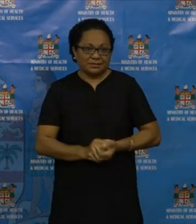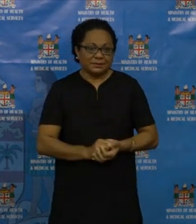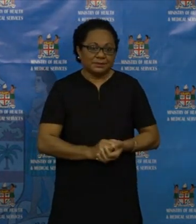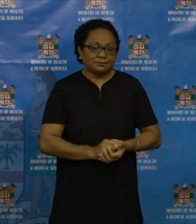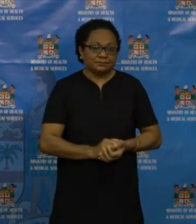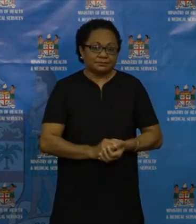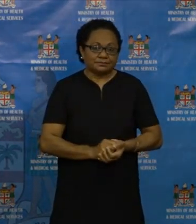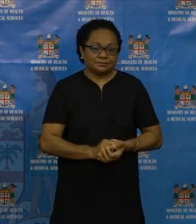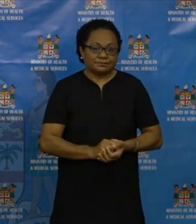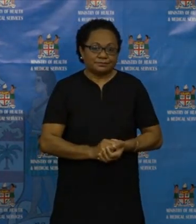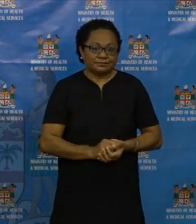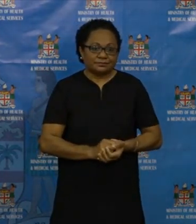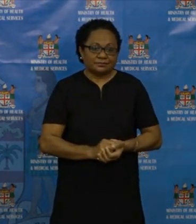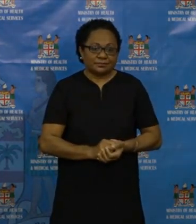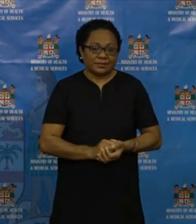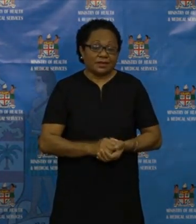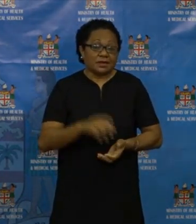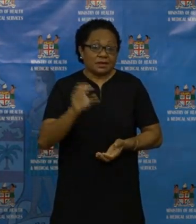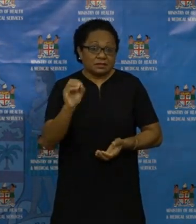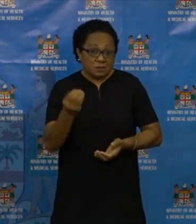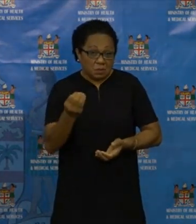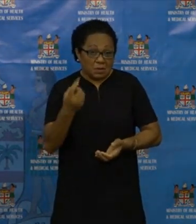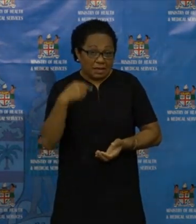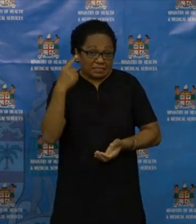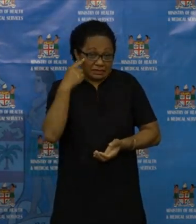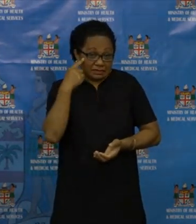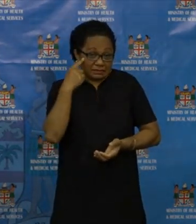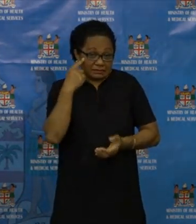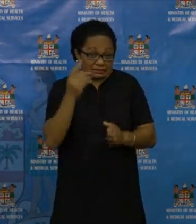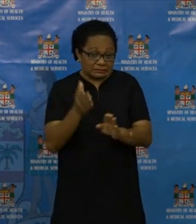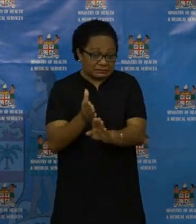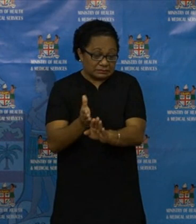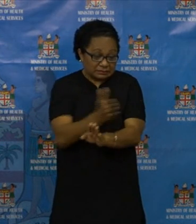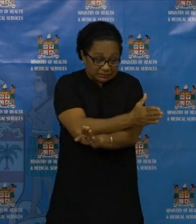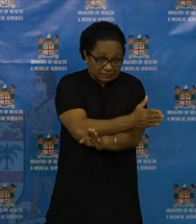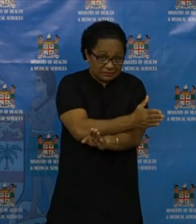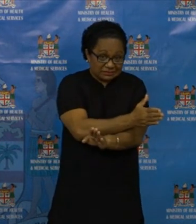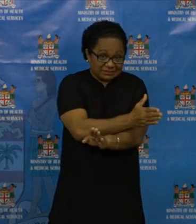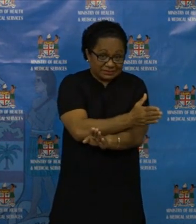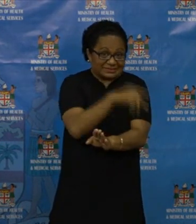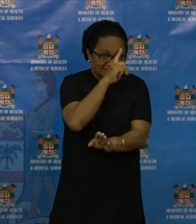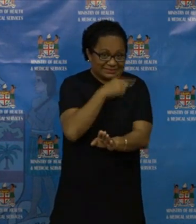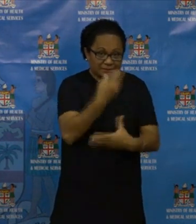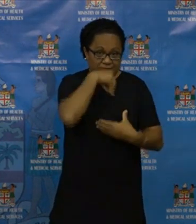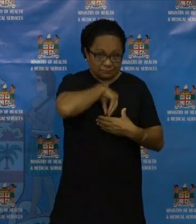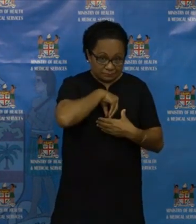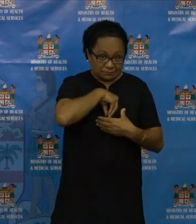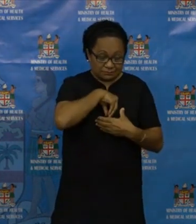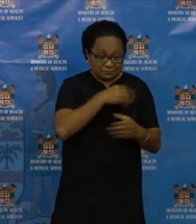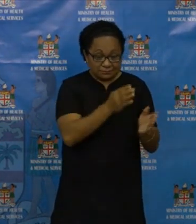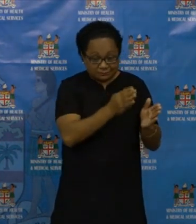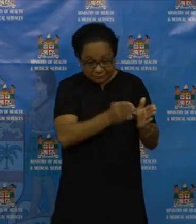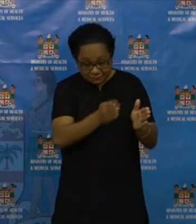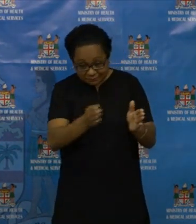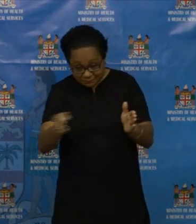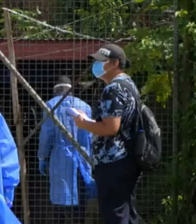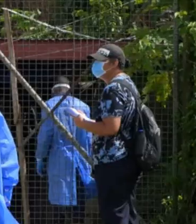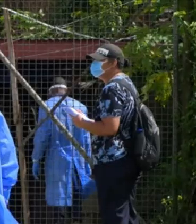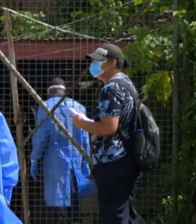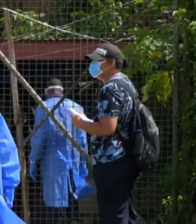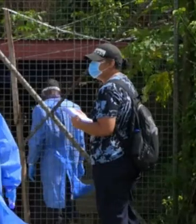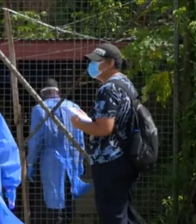In fact, it's very likely that they got it while they were sick. We must understand that there is a difference between cure and